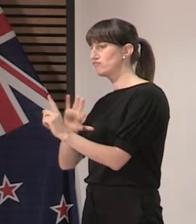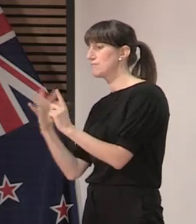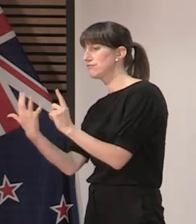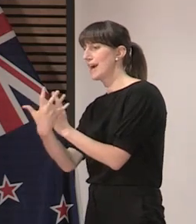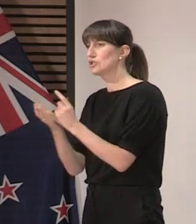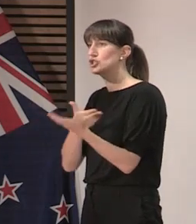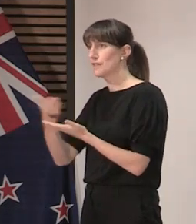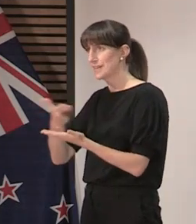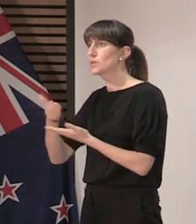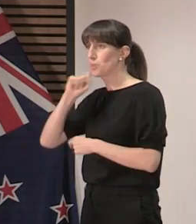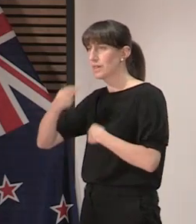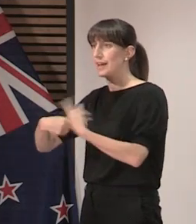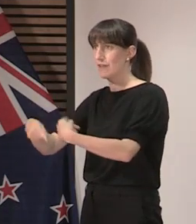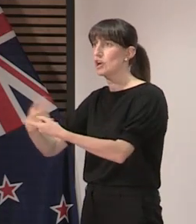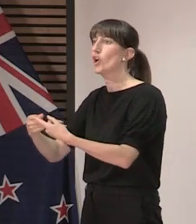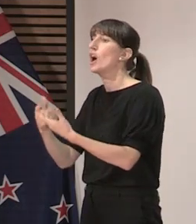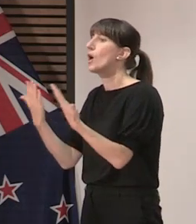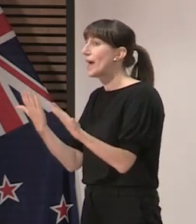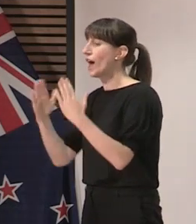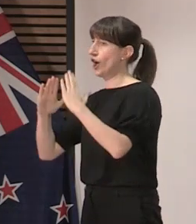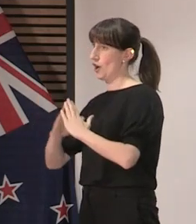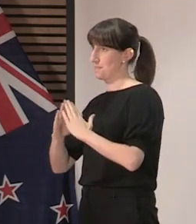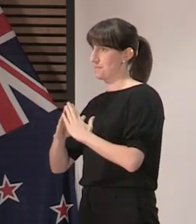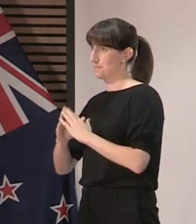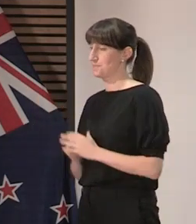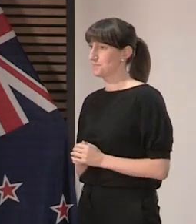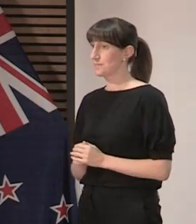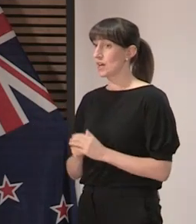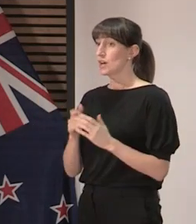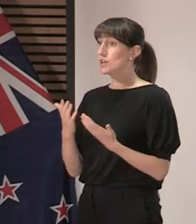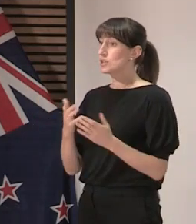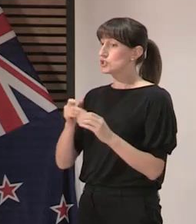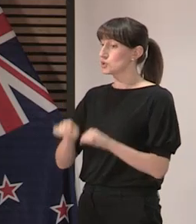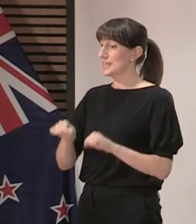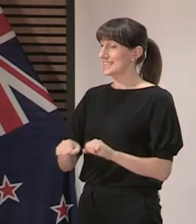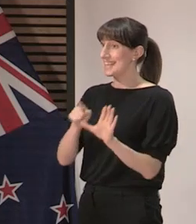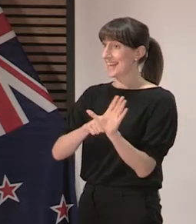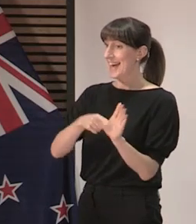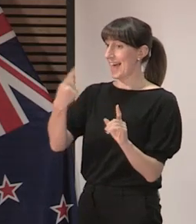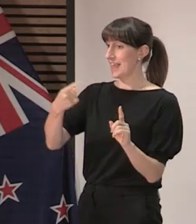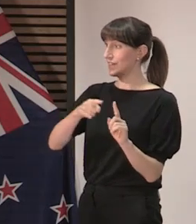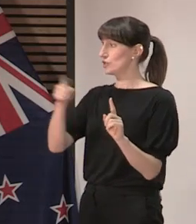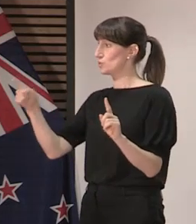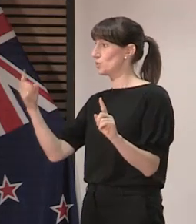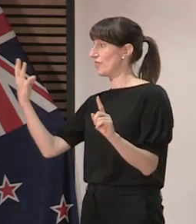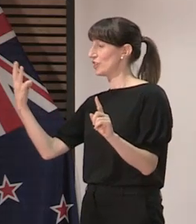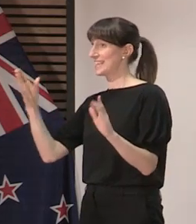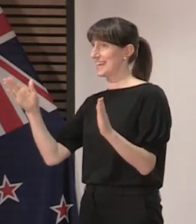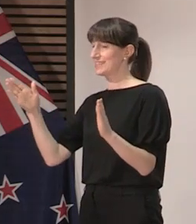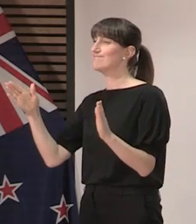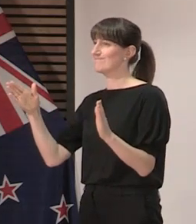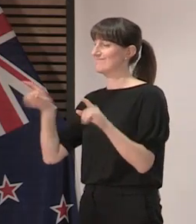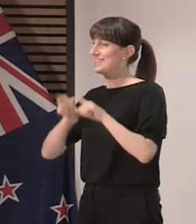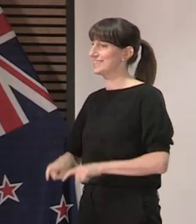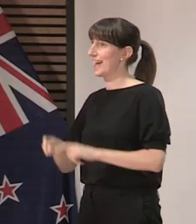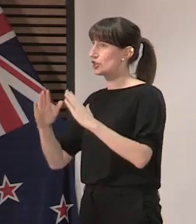Education for students in years 11 and to 13 will continue remotely. For tertiary education, moving to alert